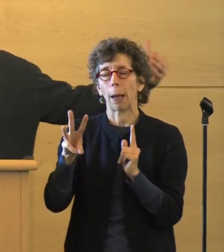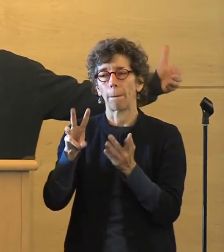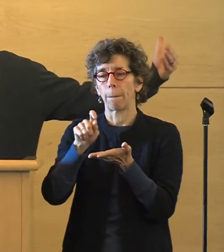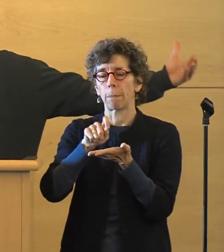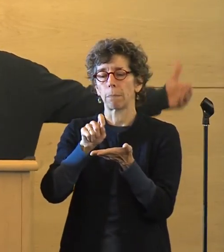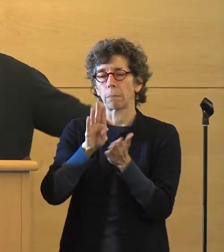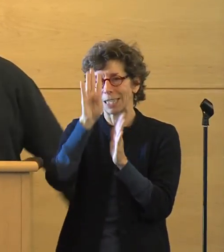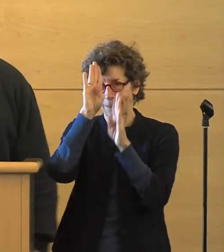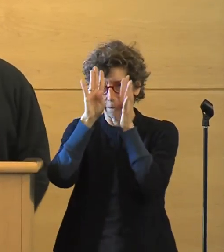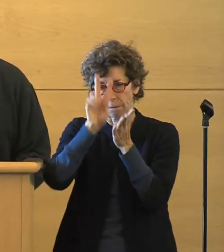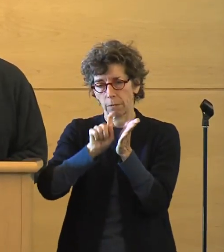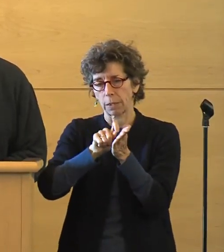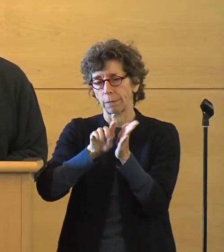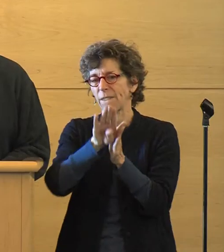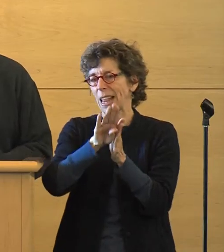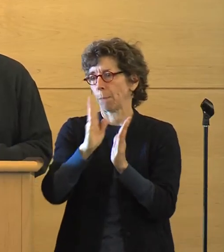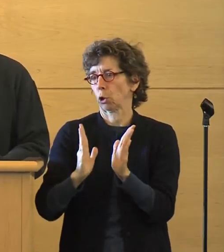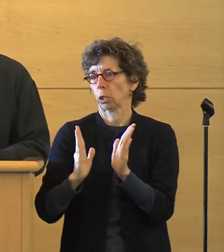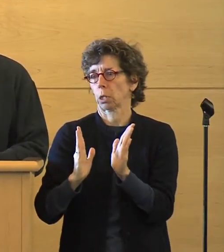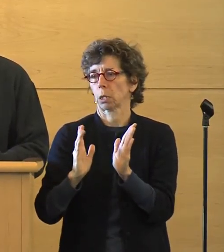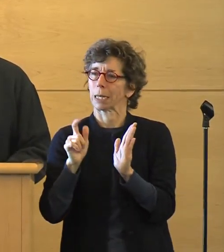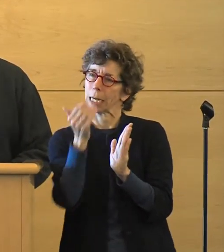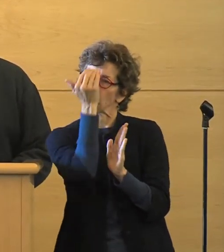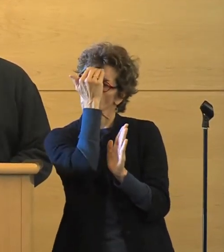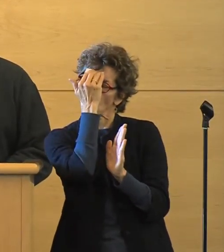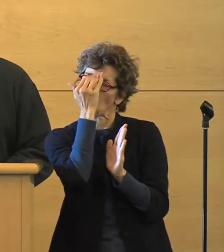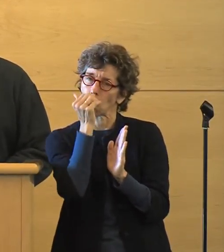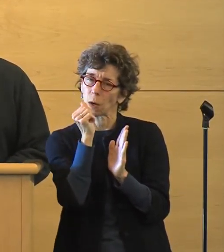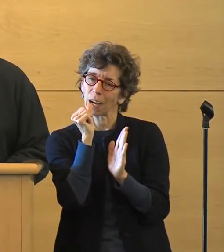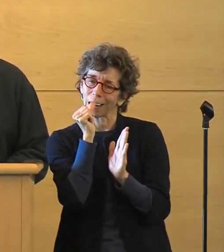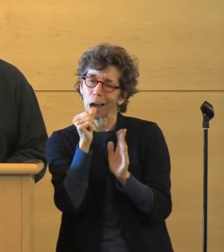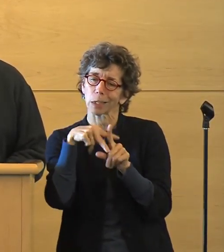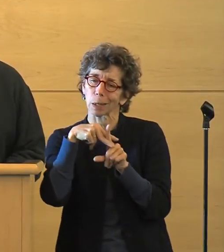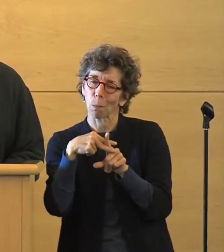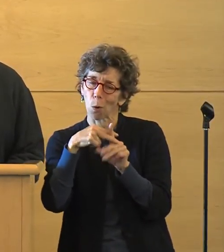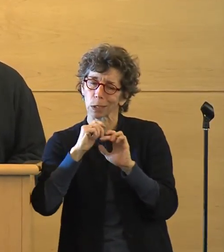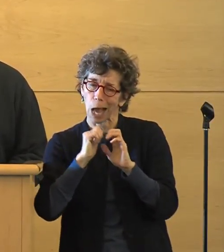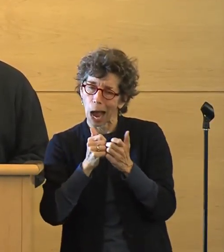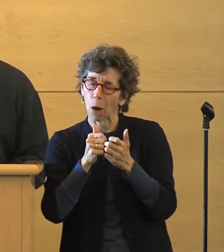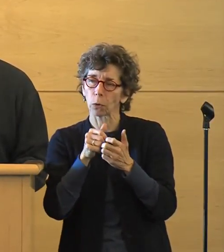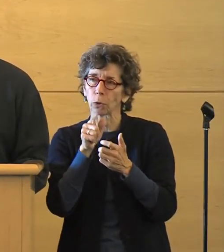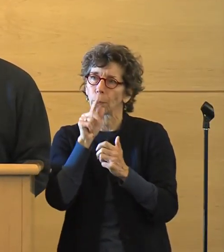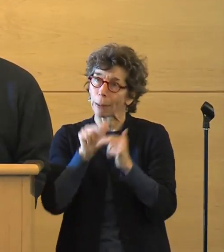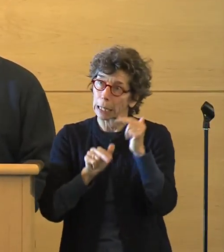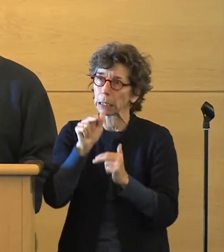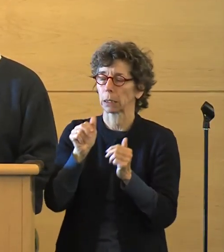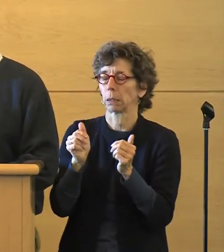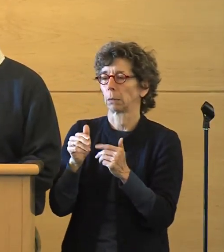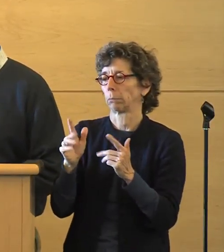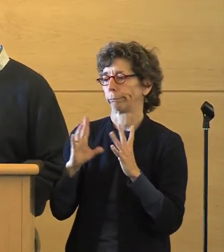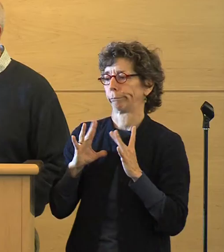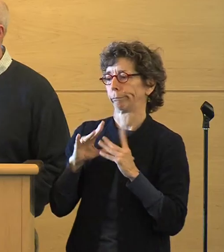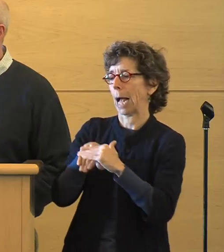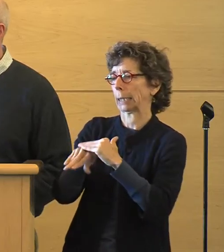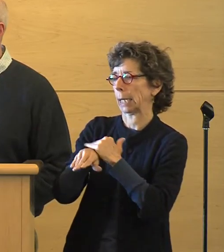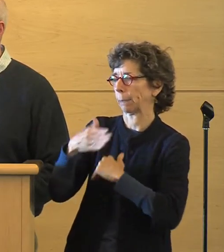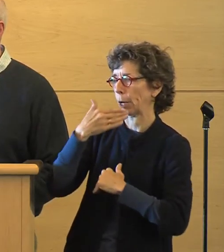just accessible, and you just, you know, choose them, plug them into your web page, and off you go. But we're not quite there